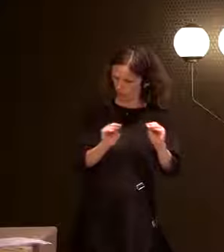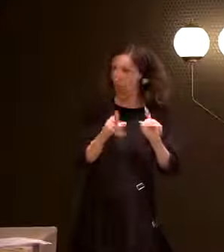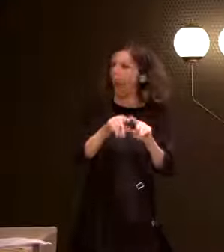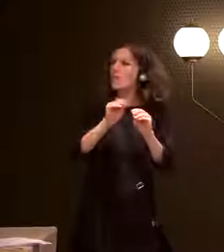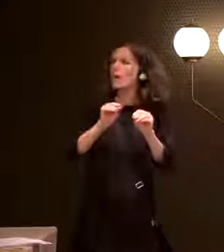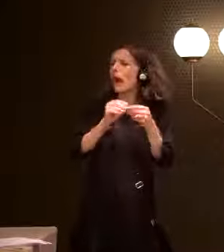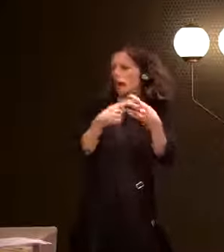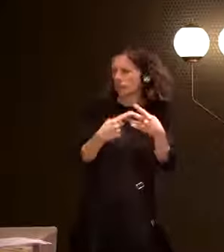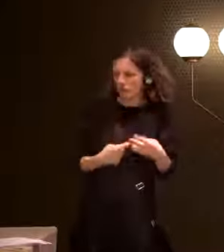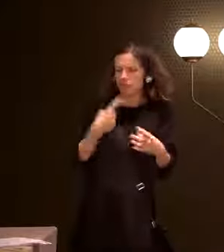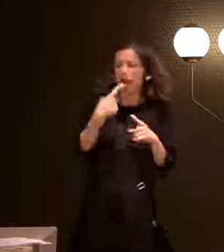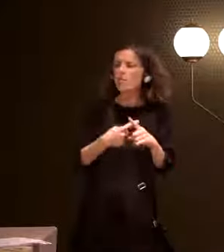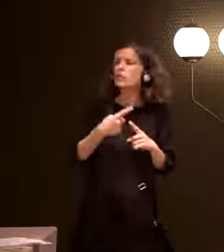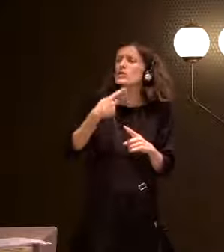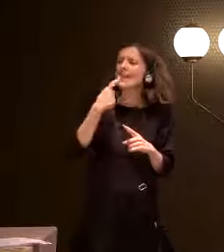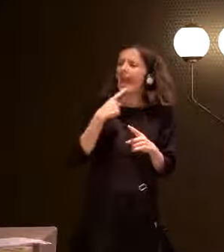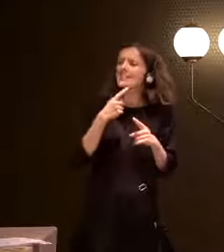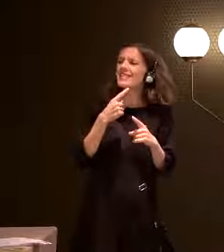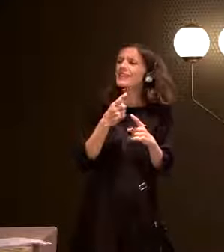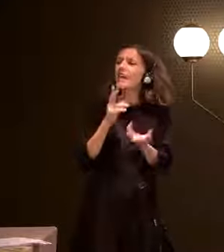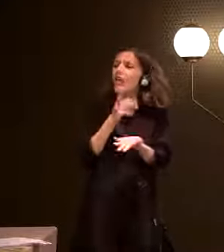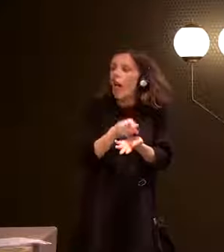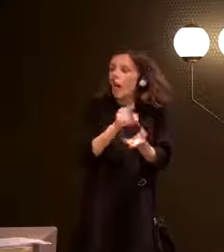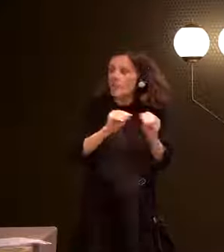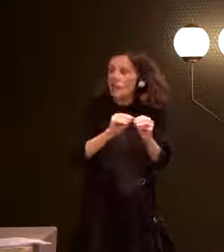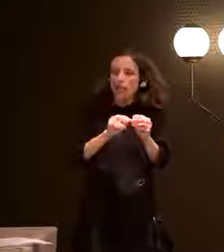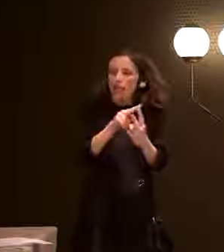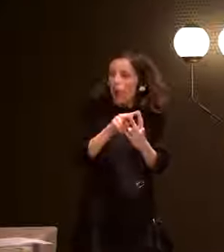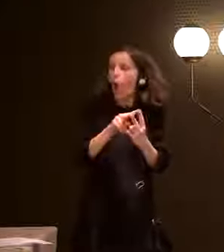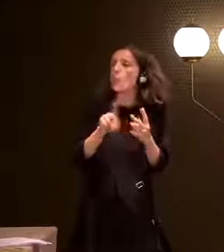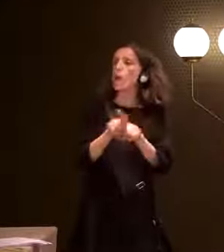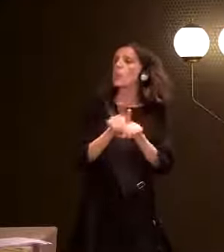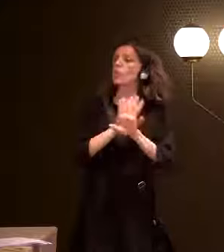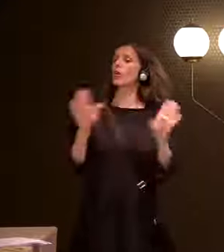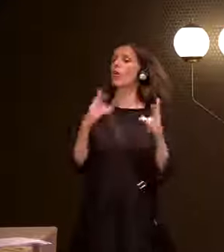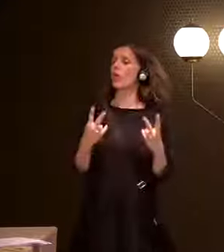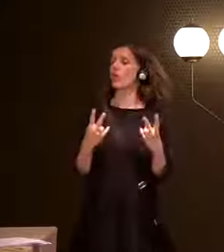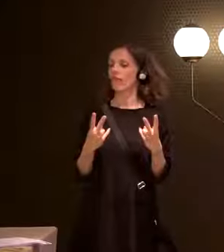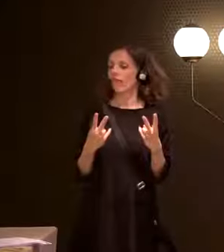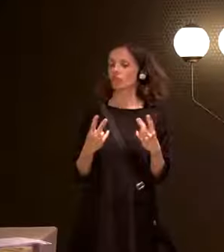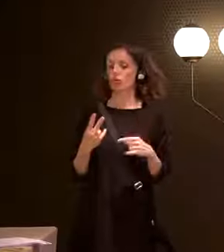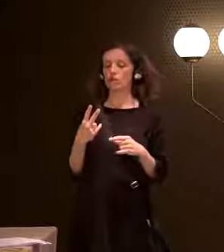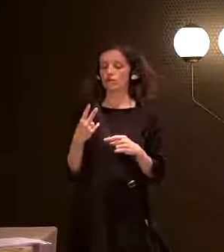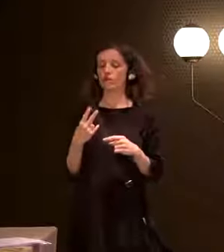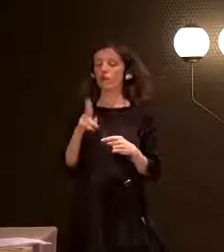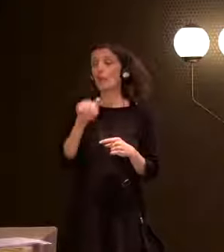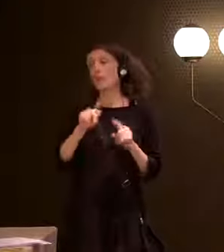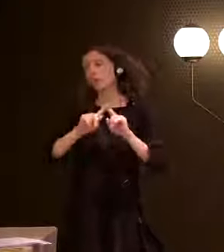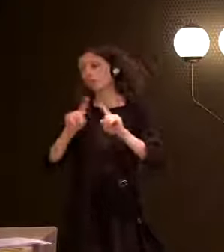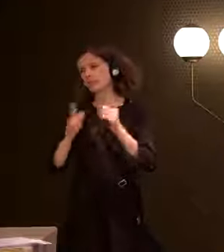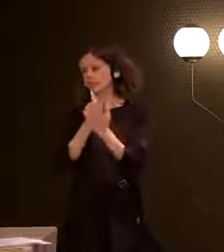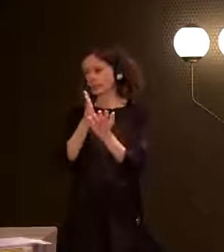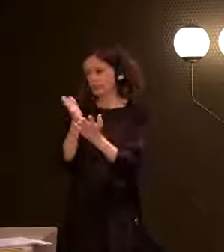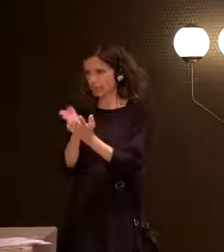umbrella term of a variety of approaches which are based on context, and immersion